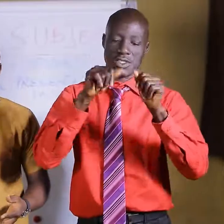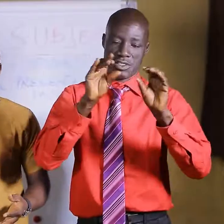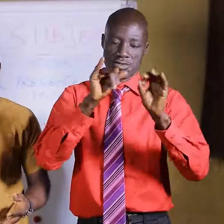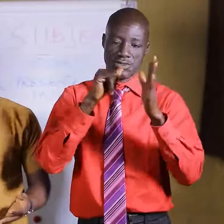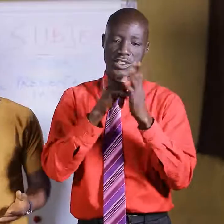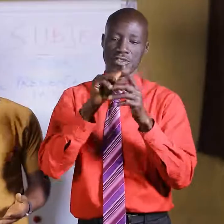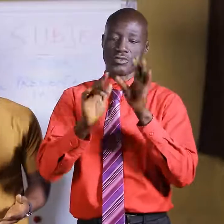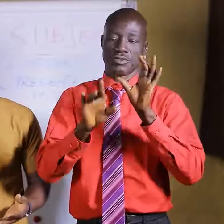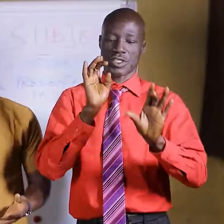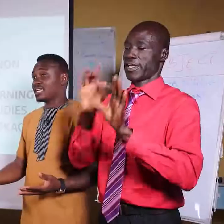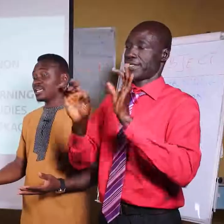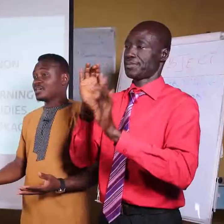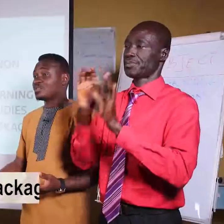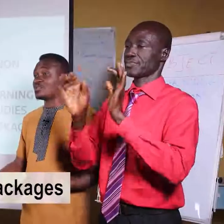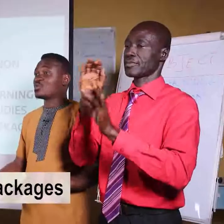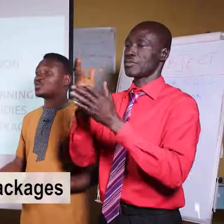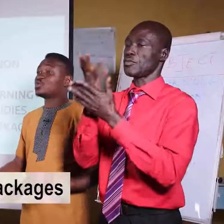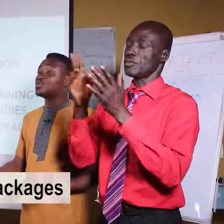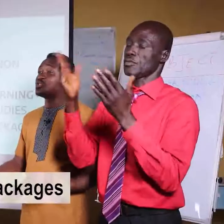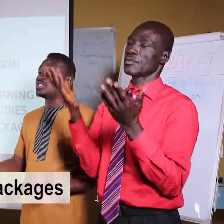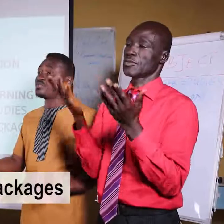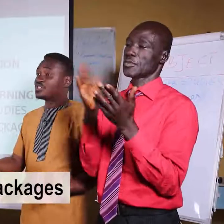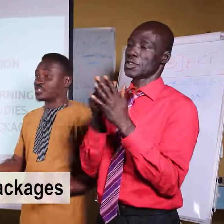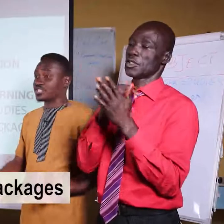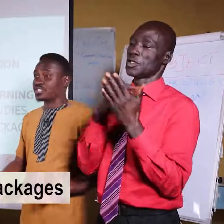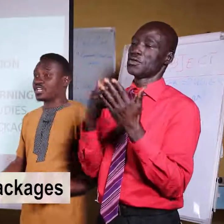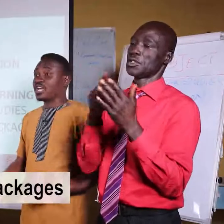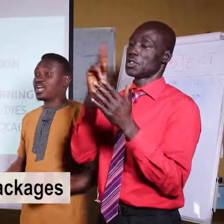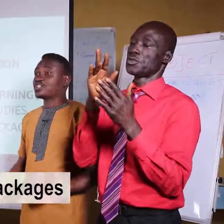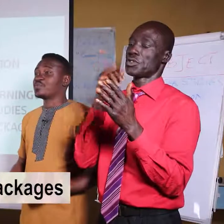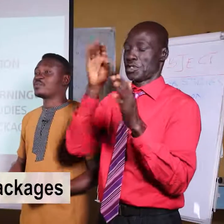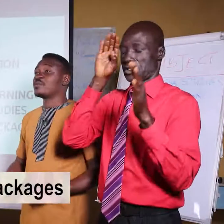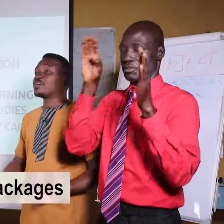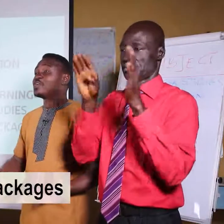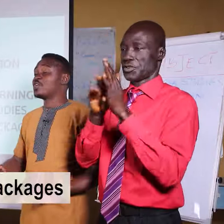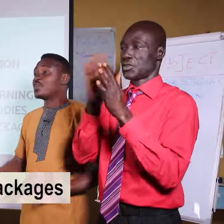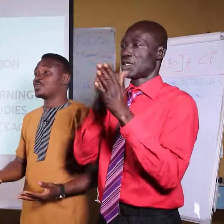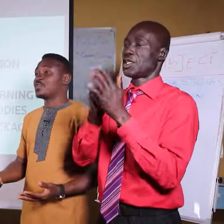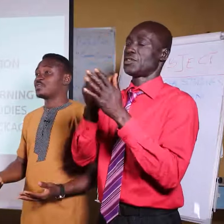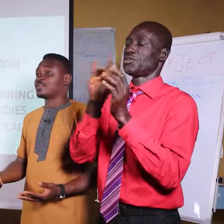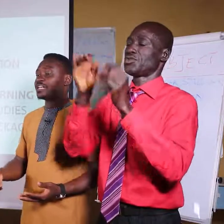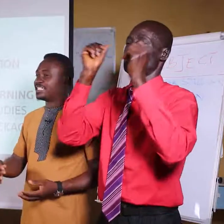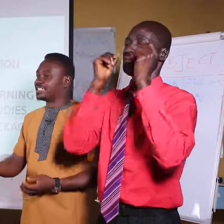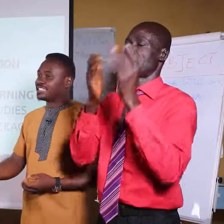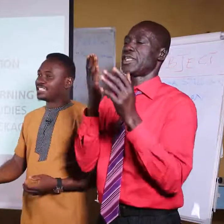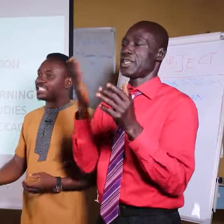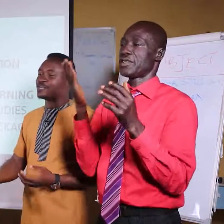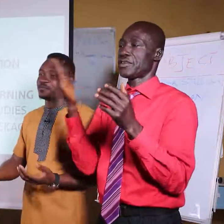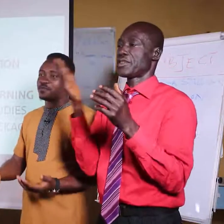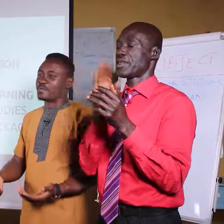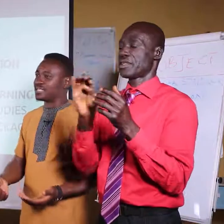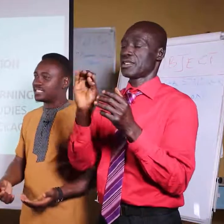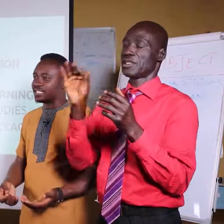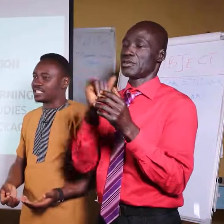Office to type text, to also use in pictures, and to perform a lot of editing